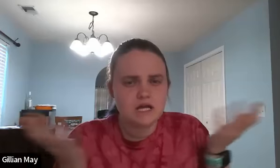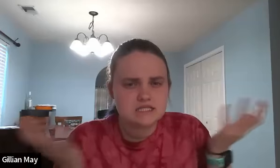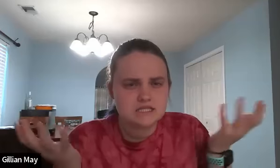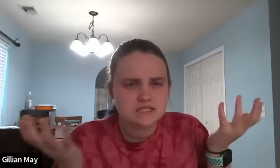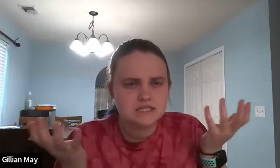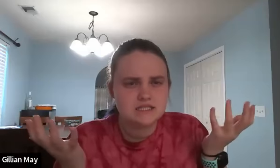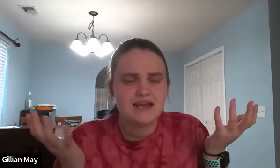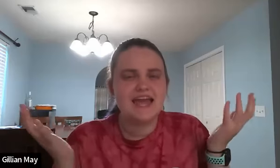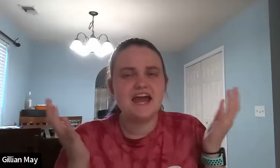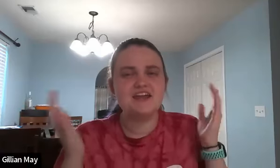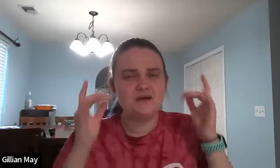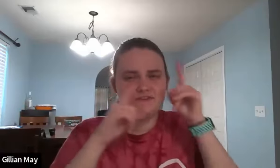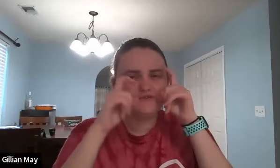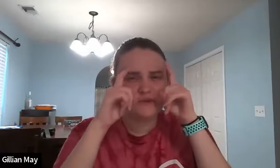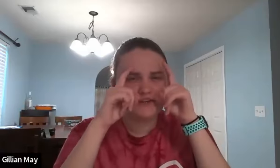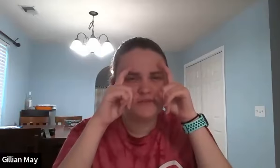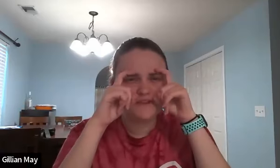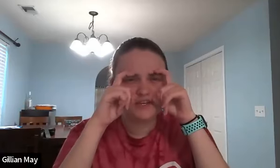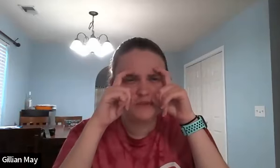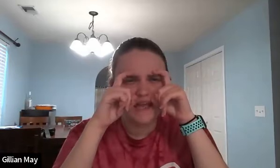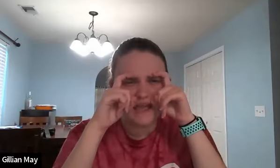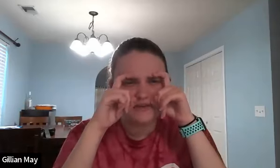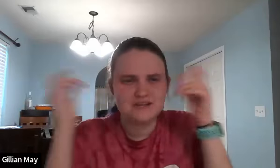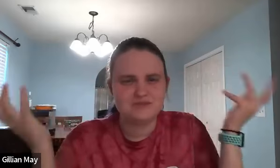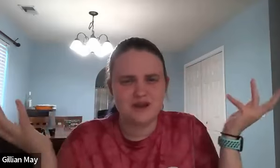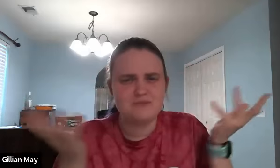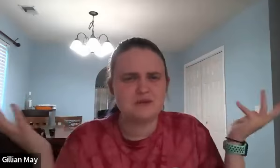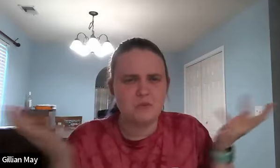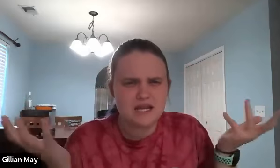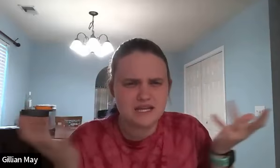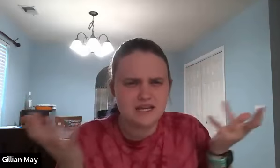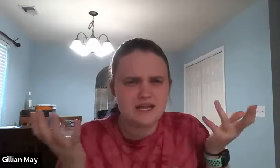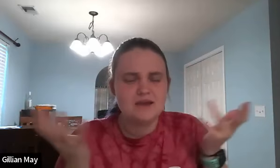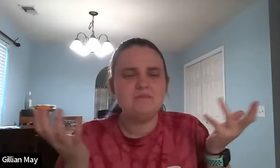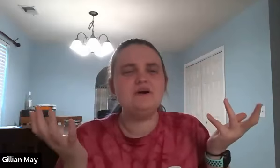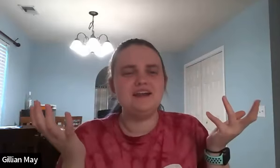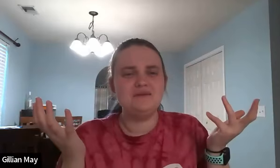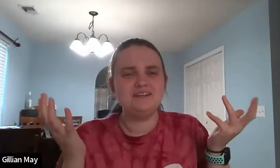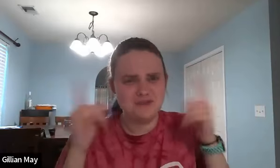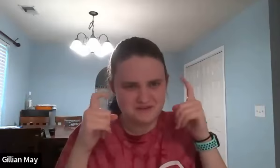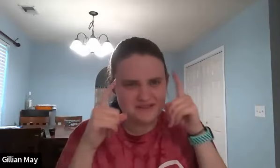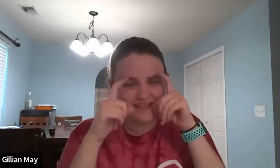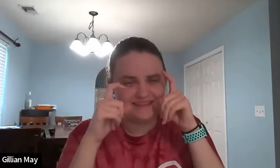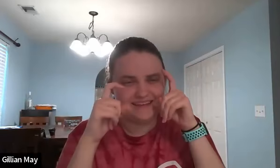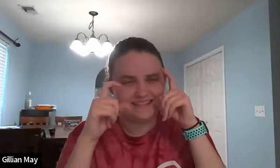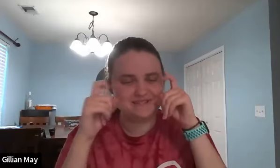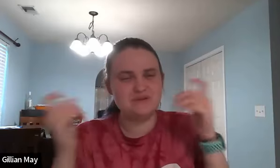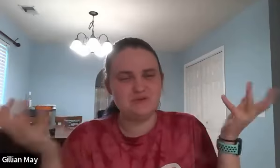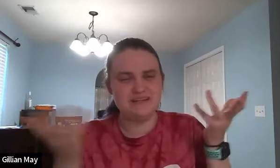What. And I know it feels weird. You almost feel like you're being angry with your eyebrows, like what? But it's very, like I said, it's real important. It